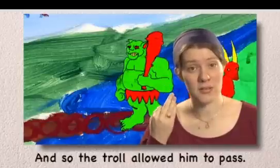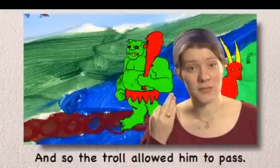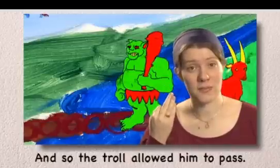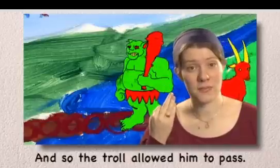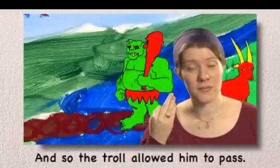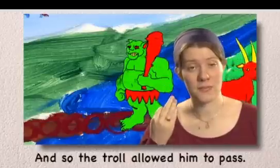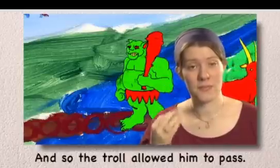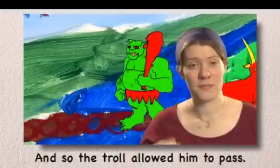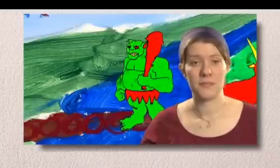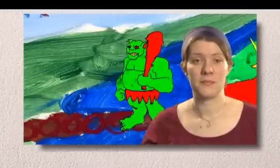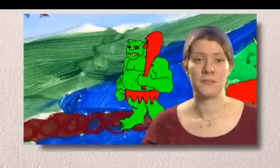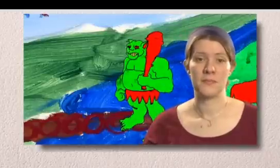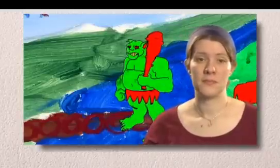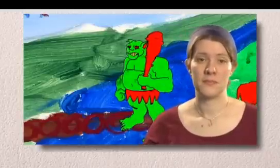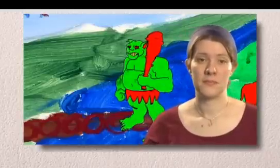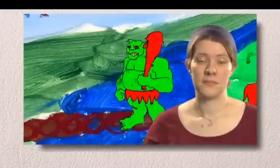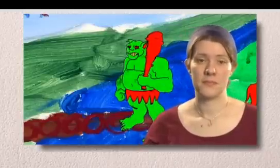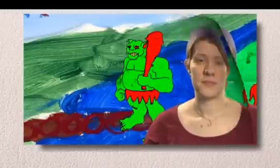pass.